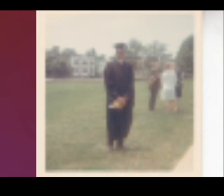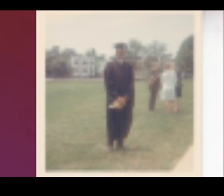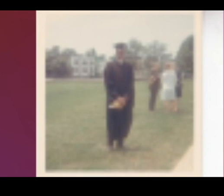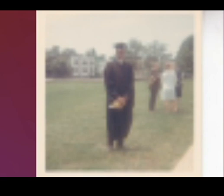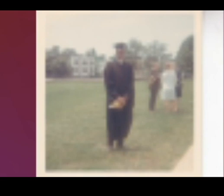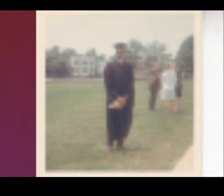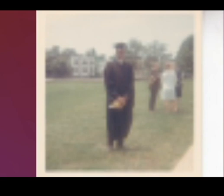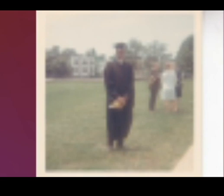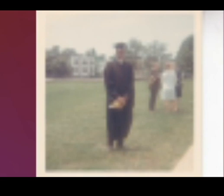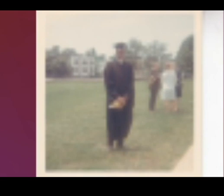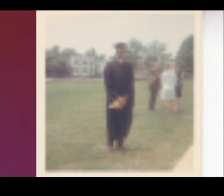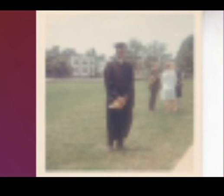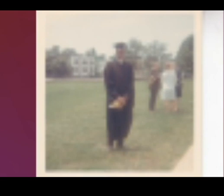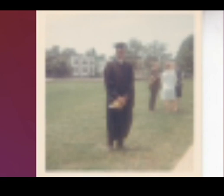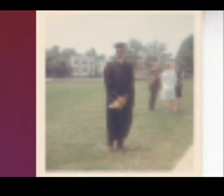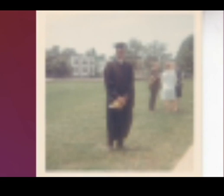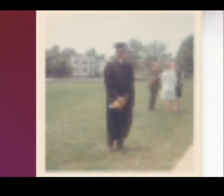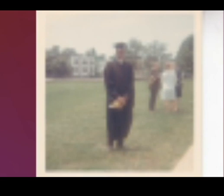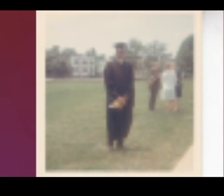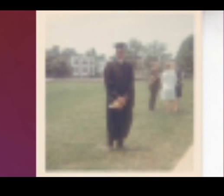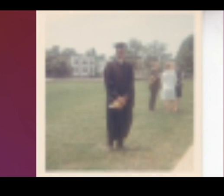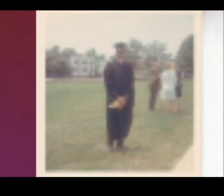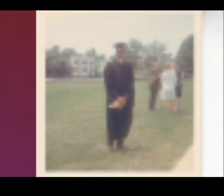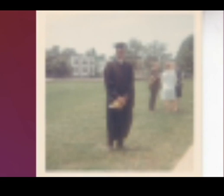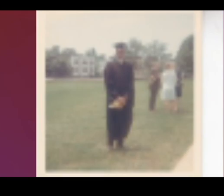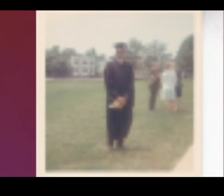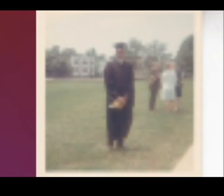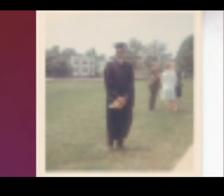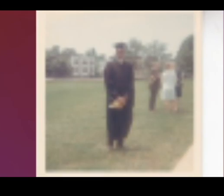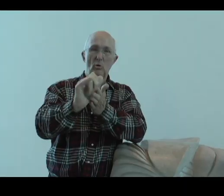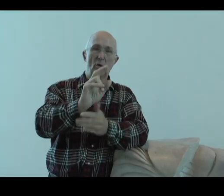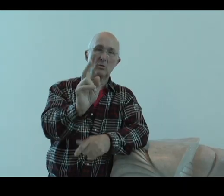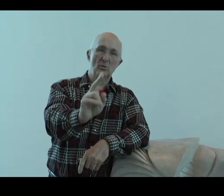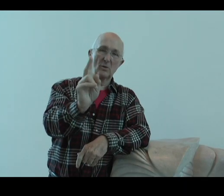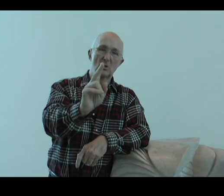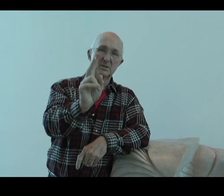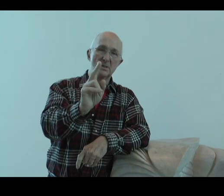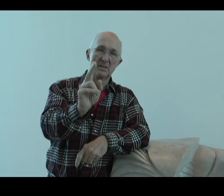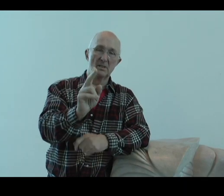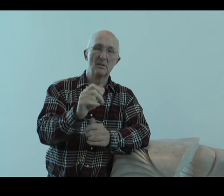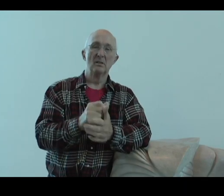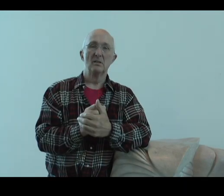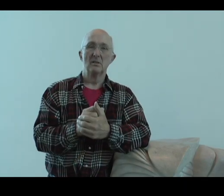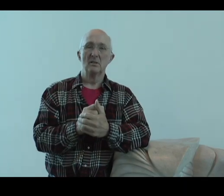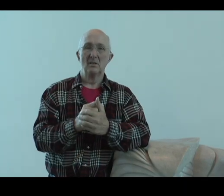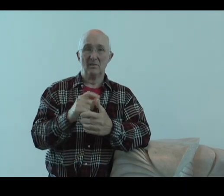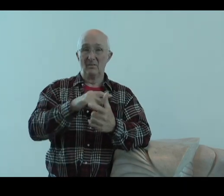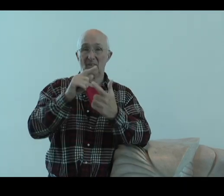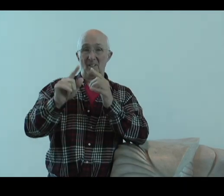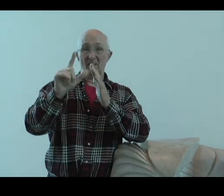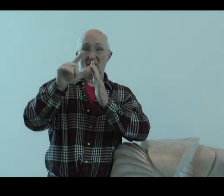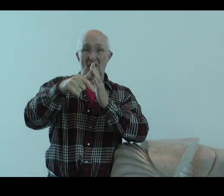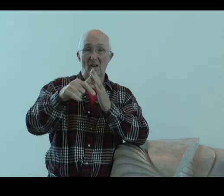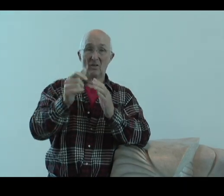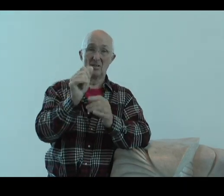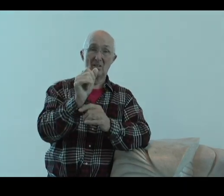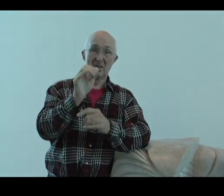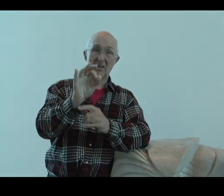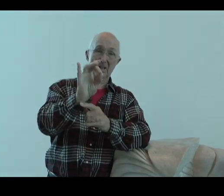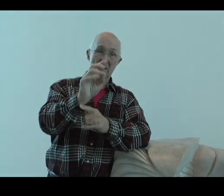In 1981. And he got his Ph.D. from NYU. And then later,